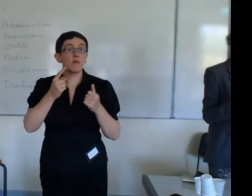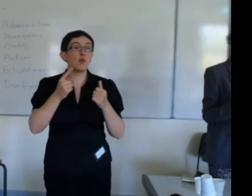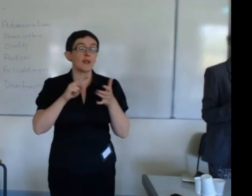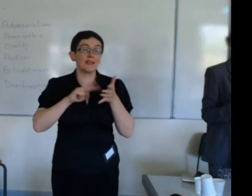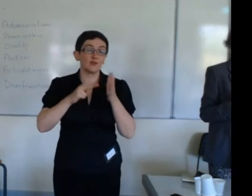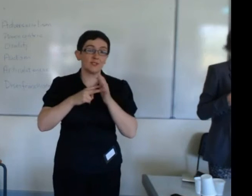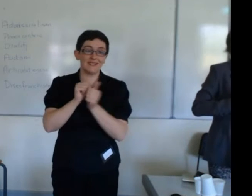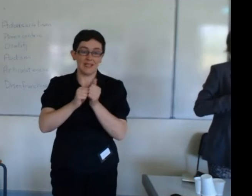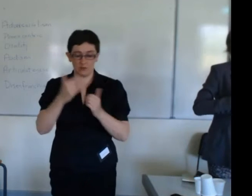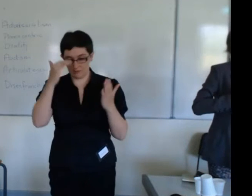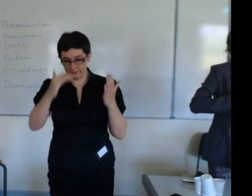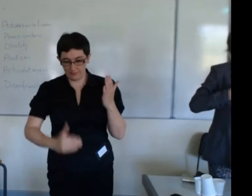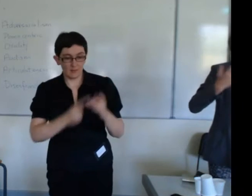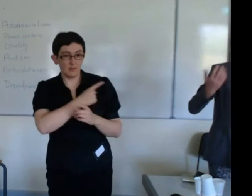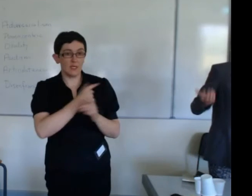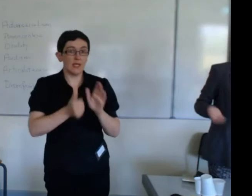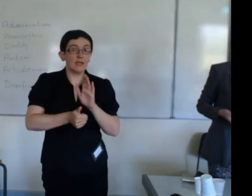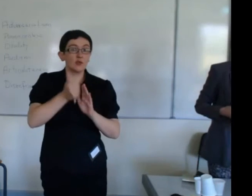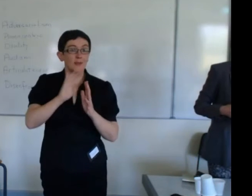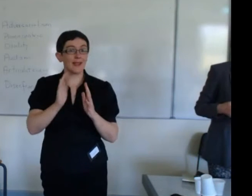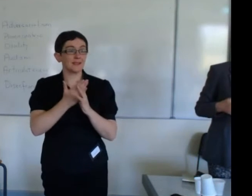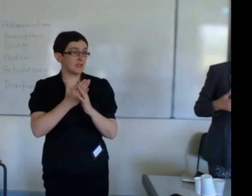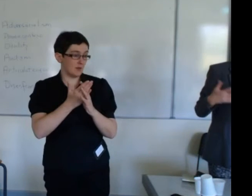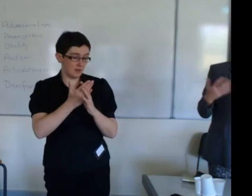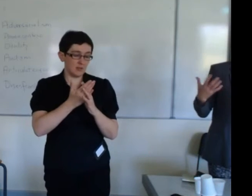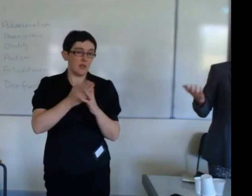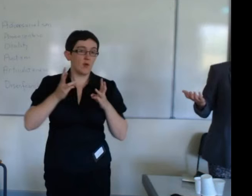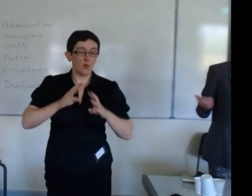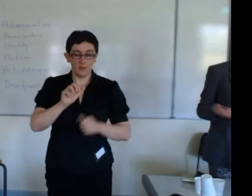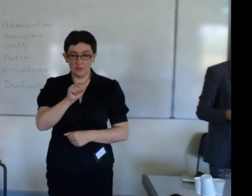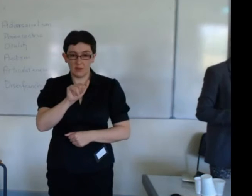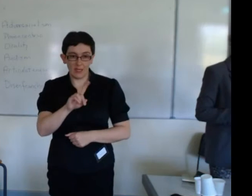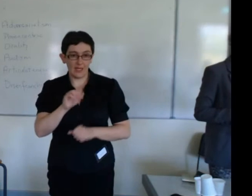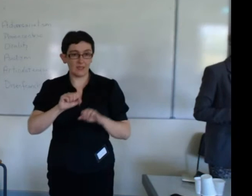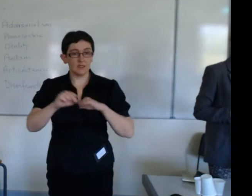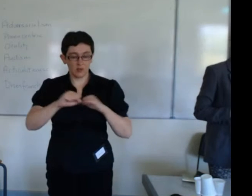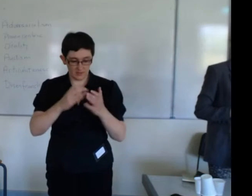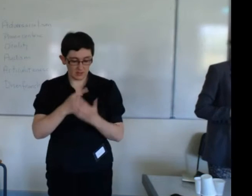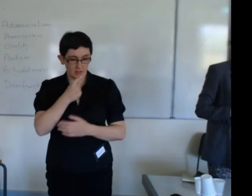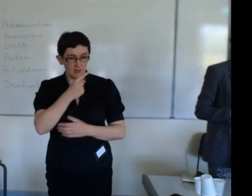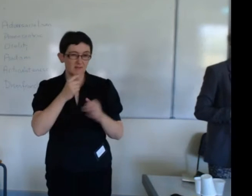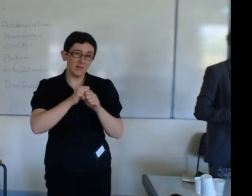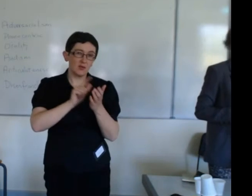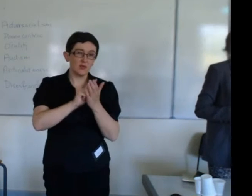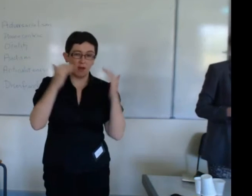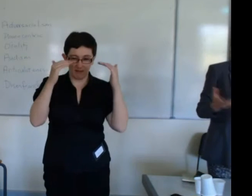actions to look to build the accessibility of women's aid services. So there's about a dozen here. This is